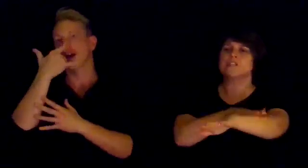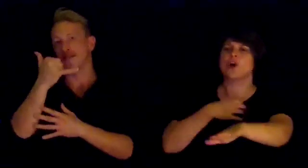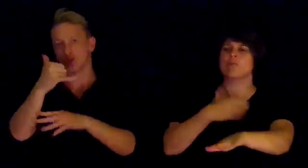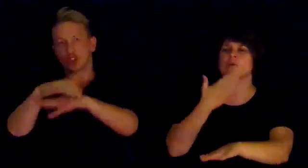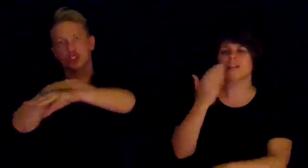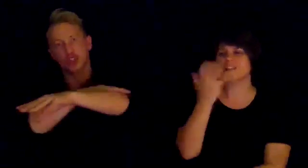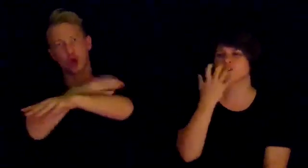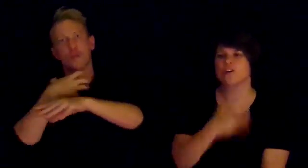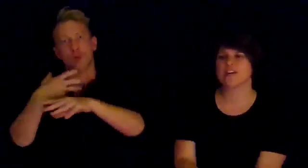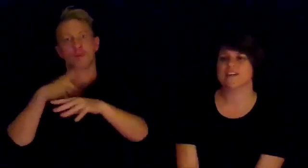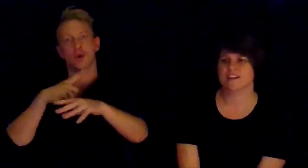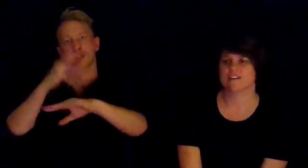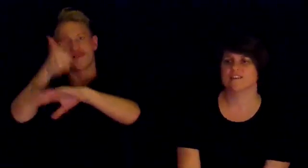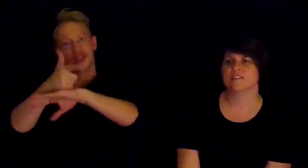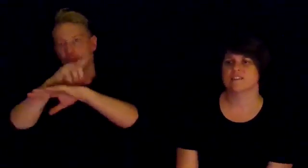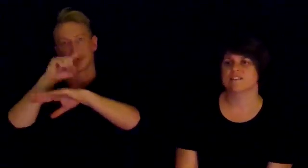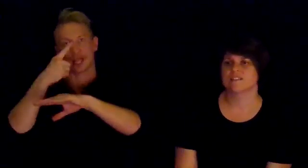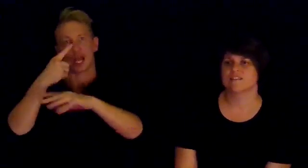Just a little bit slow more, please, sorry.